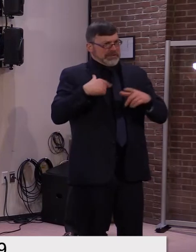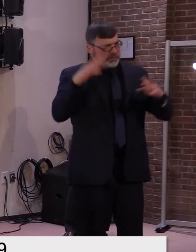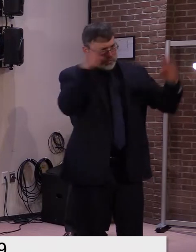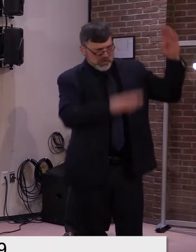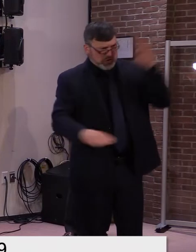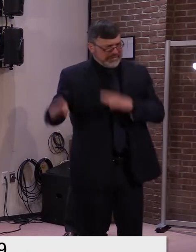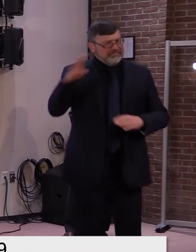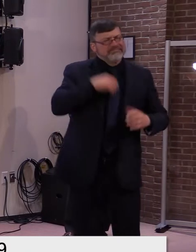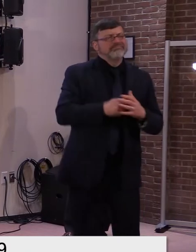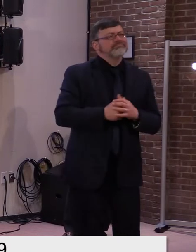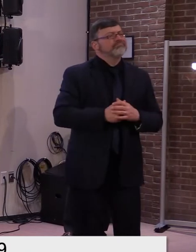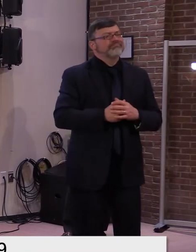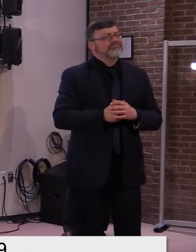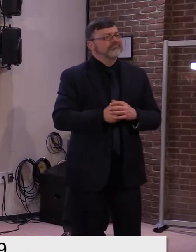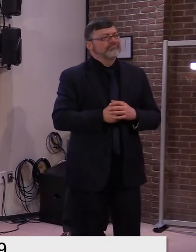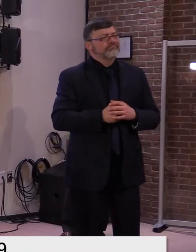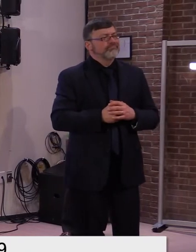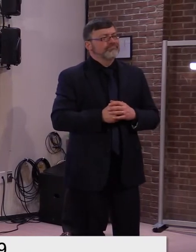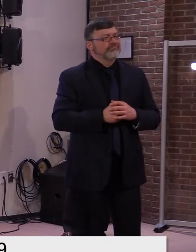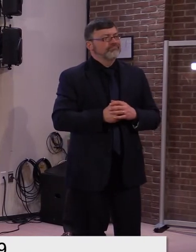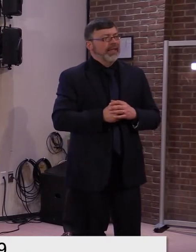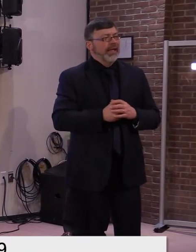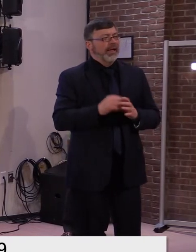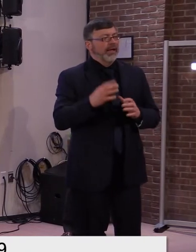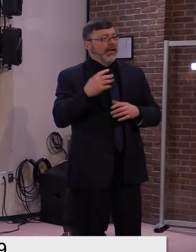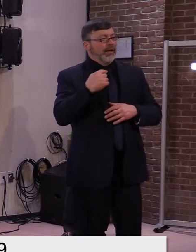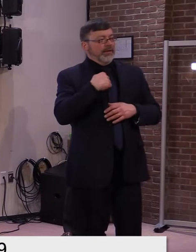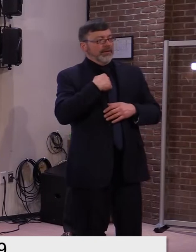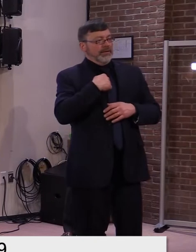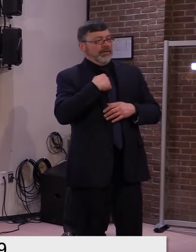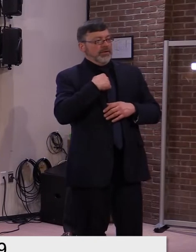more about bars in the very near future.